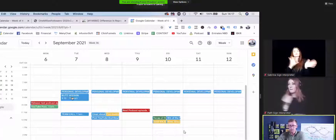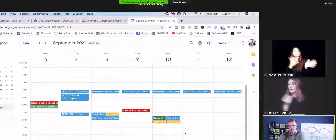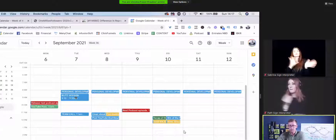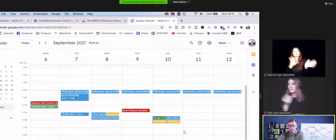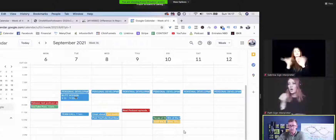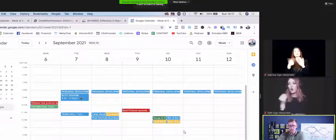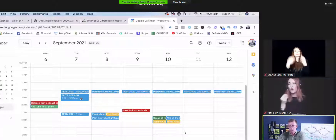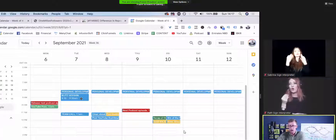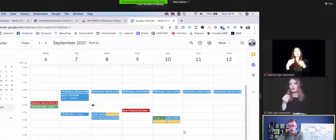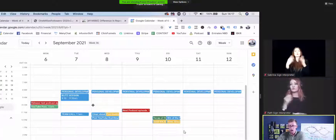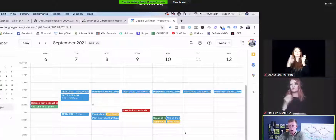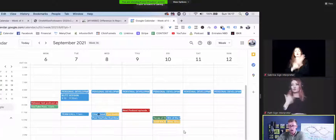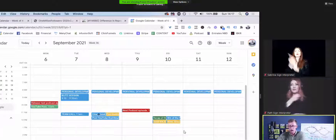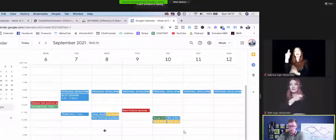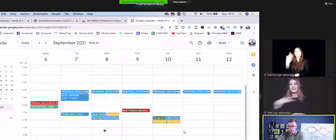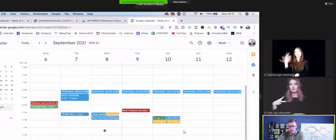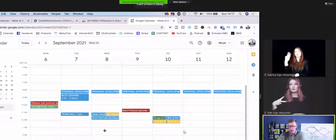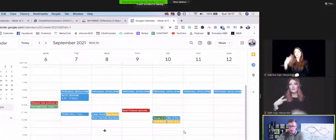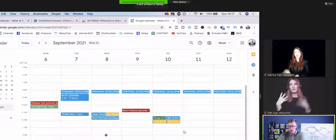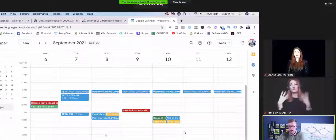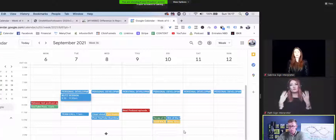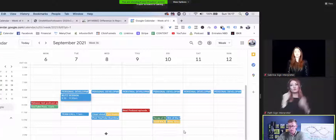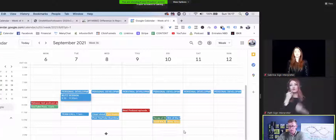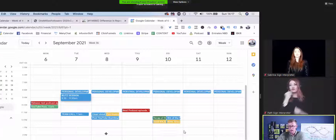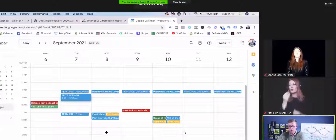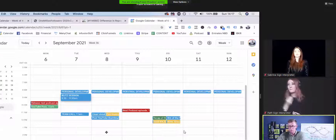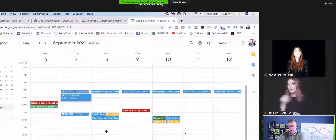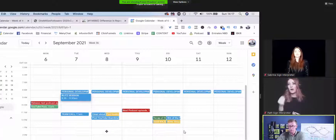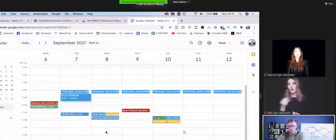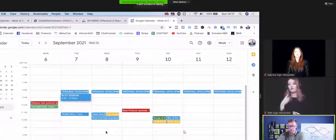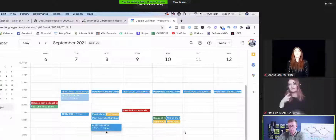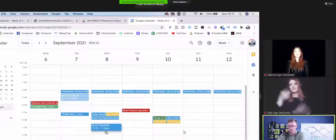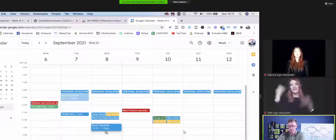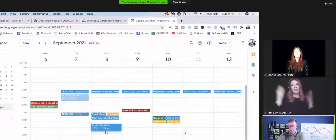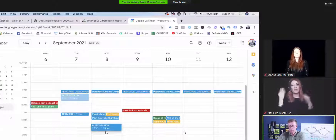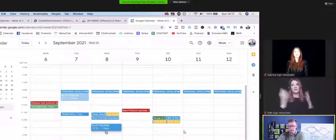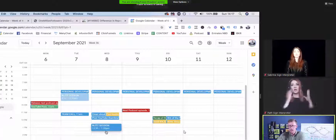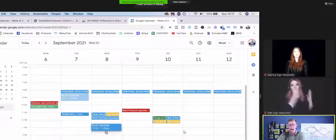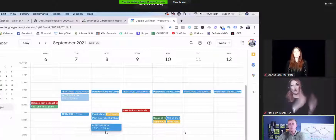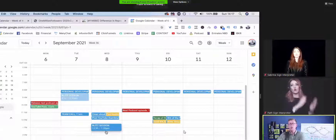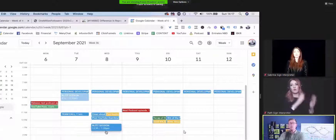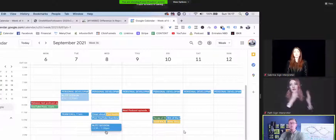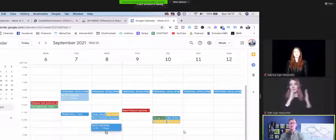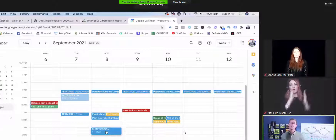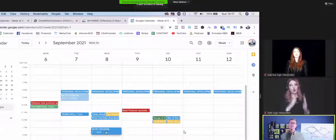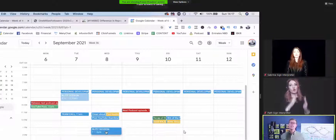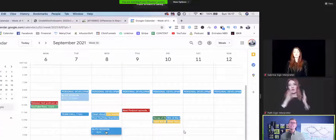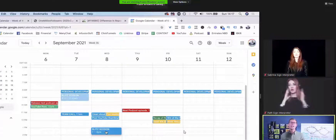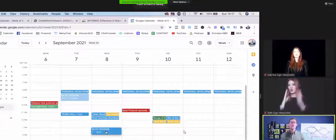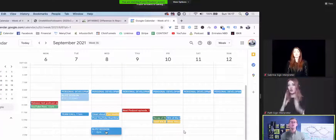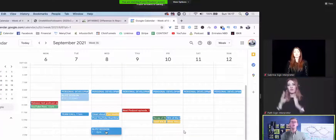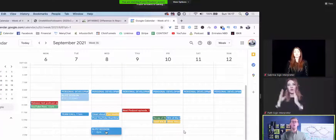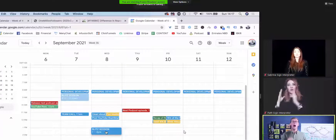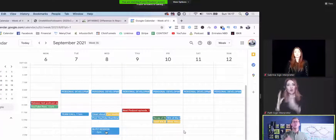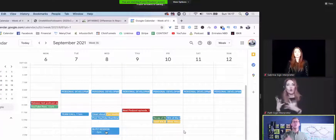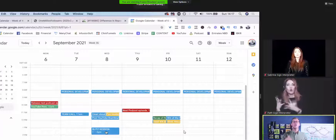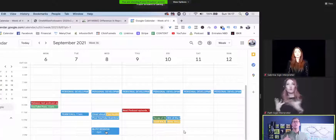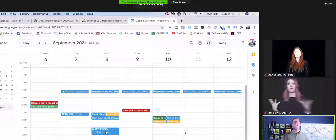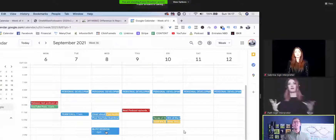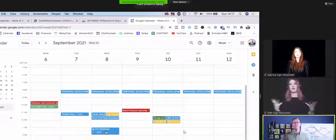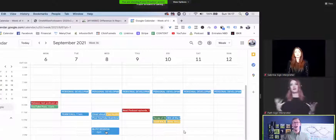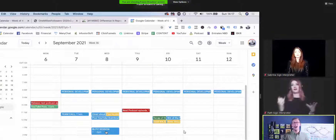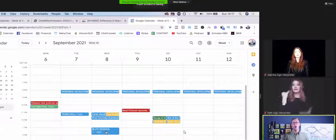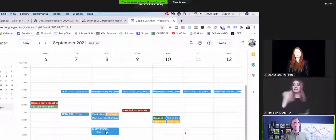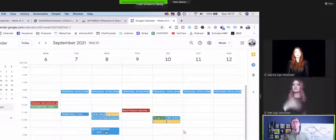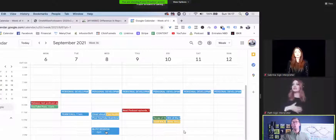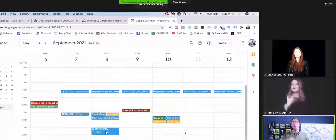activity. I'll do it on Wednesday at 1 p.m. And you keep procrastinating. So you actually